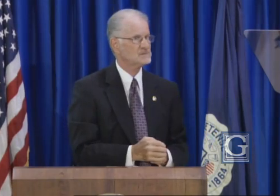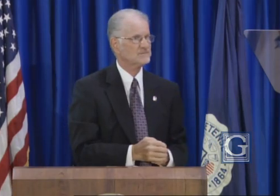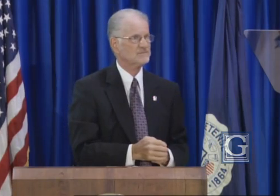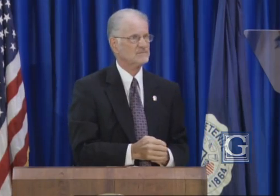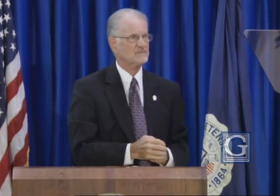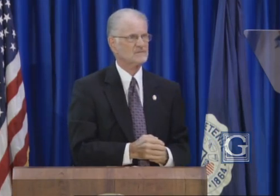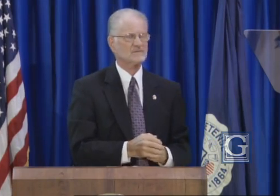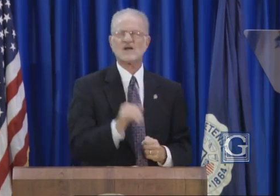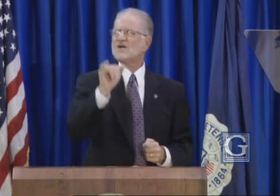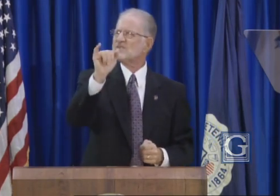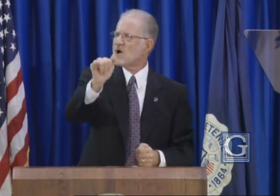programs.